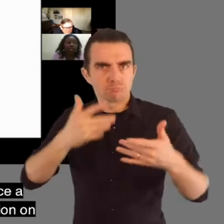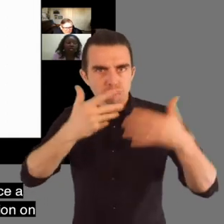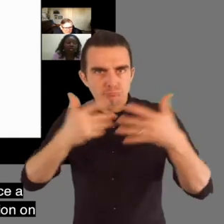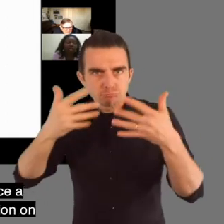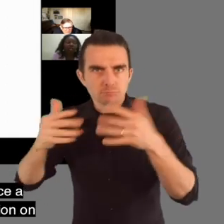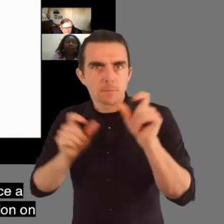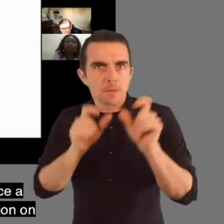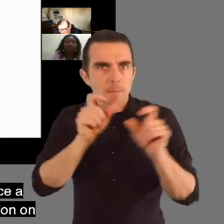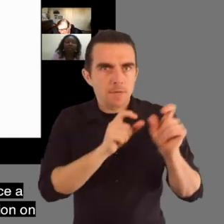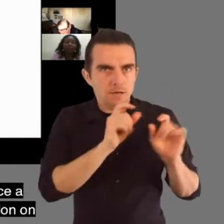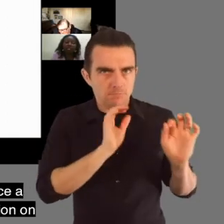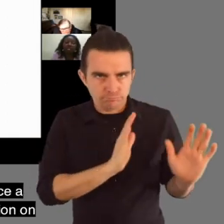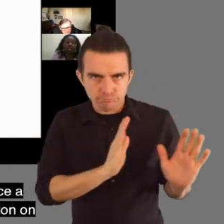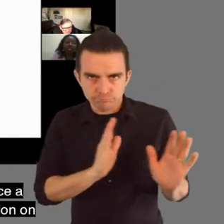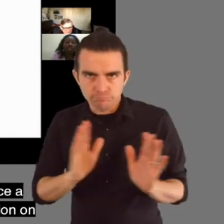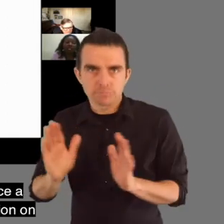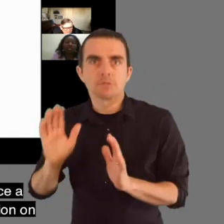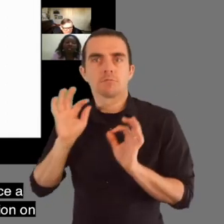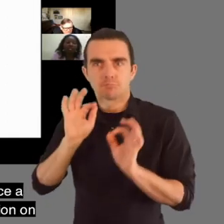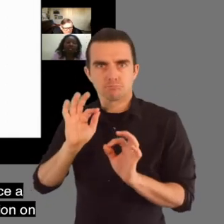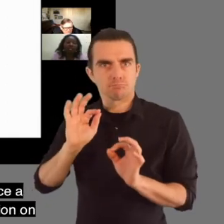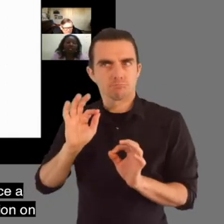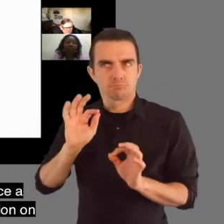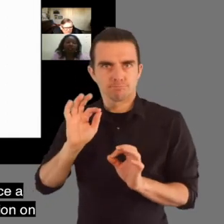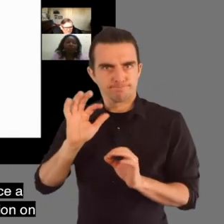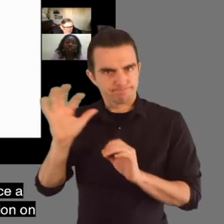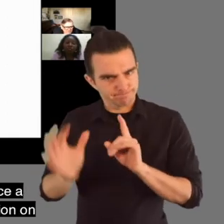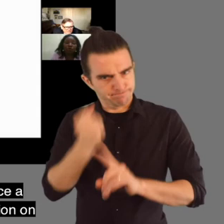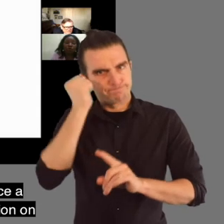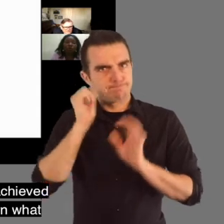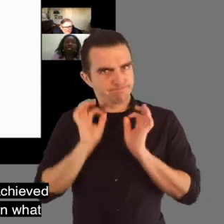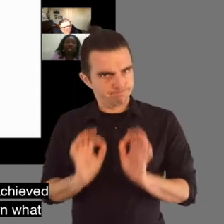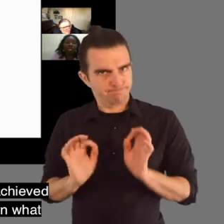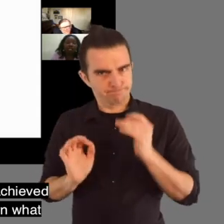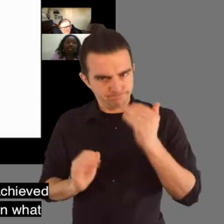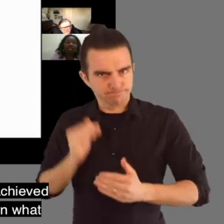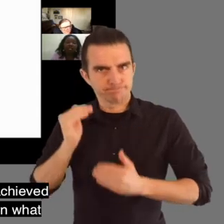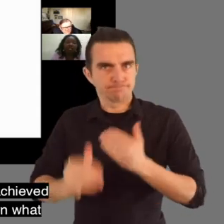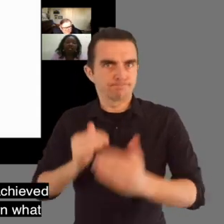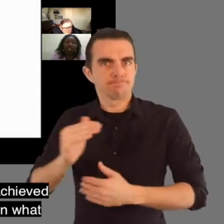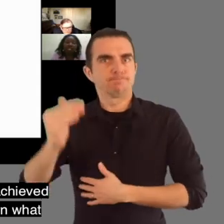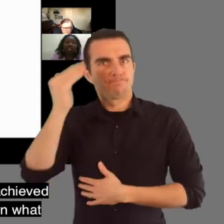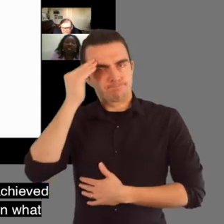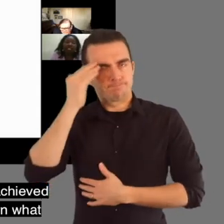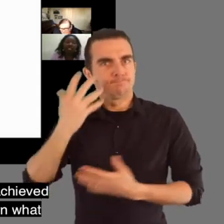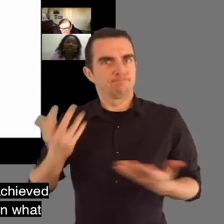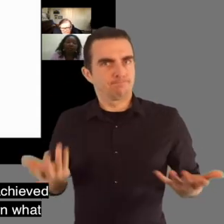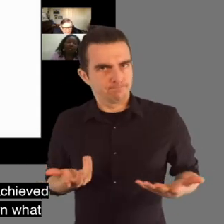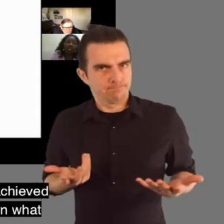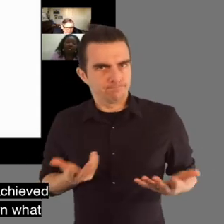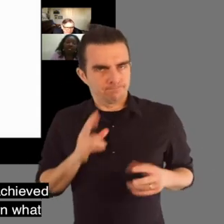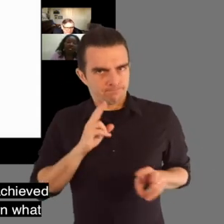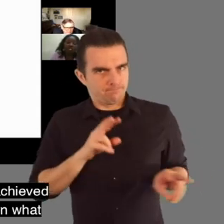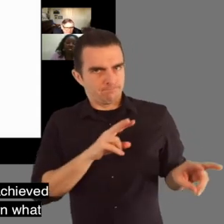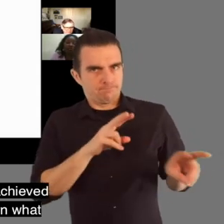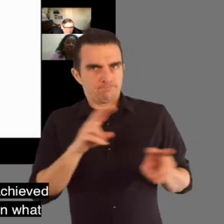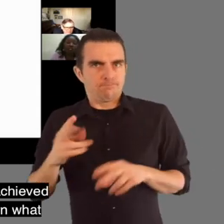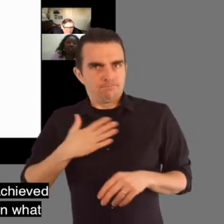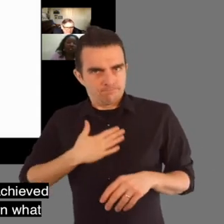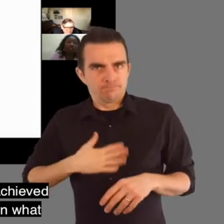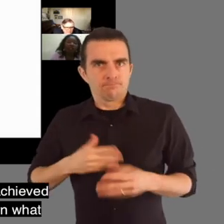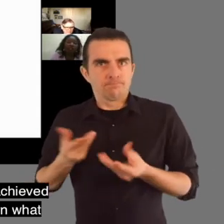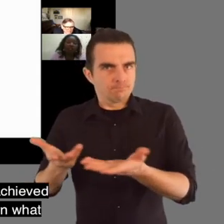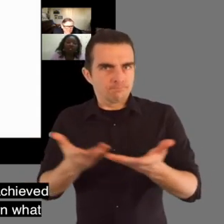in place a robust monitoring and evaluation on targets that have been set and